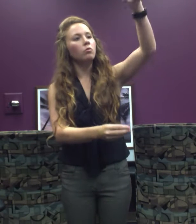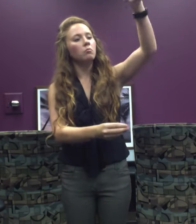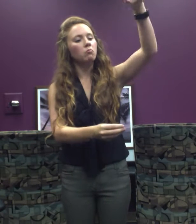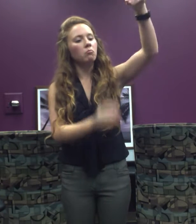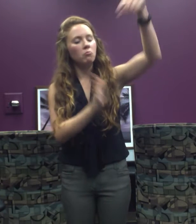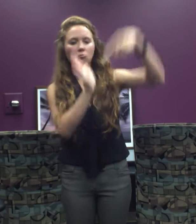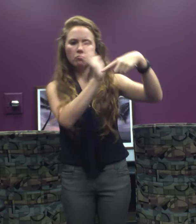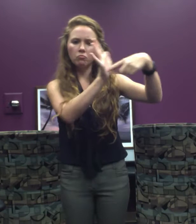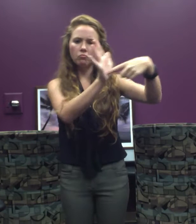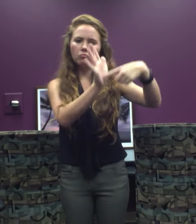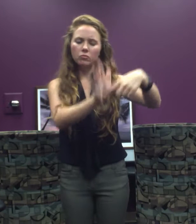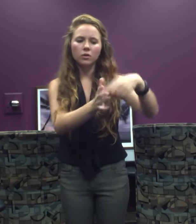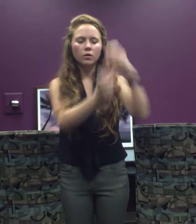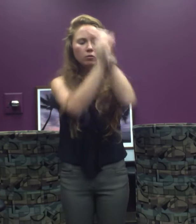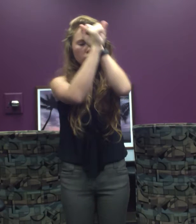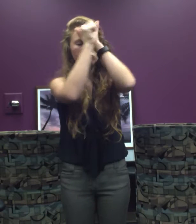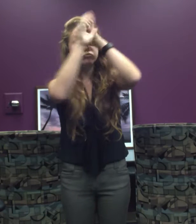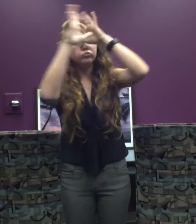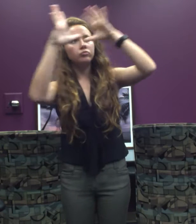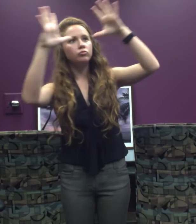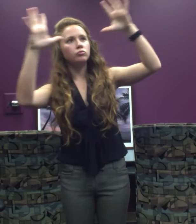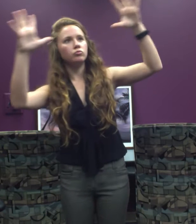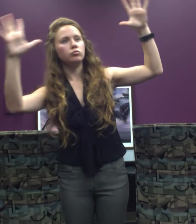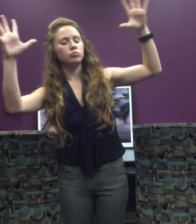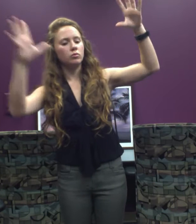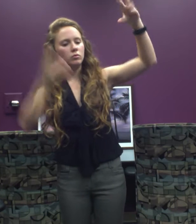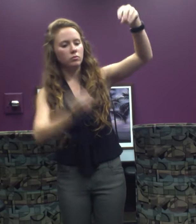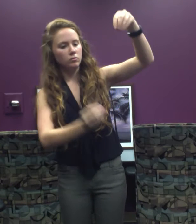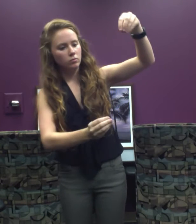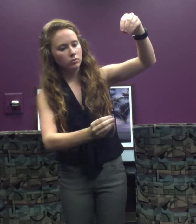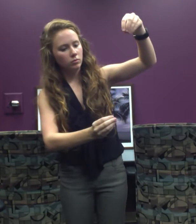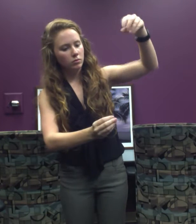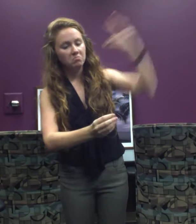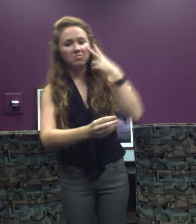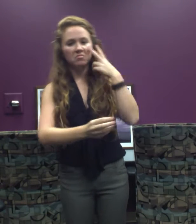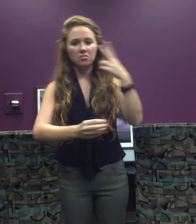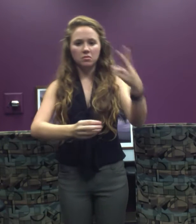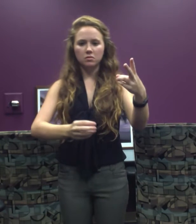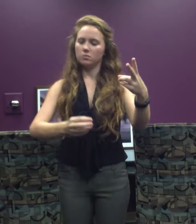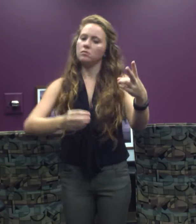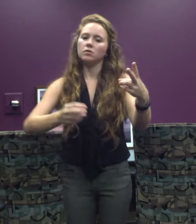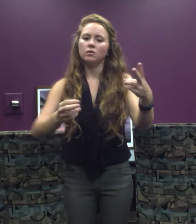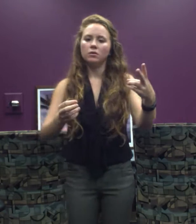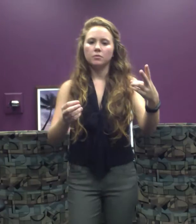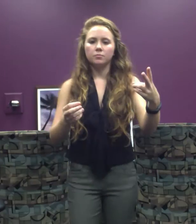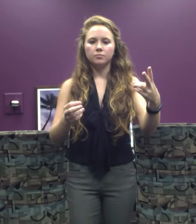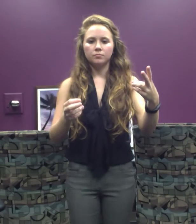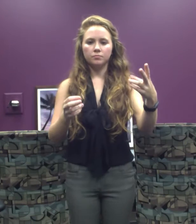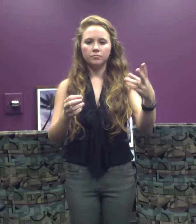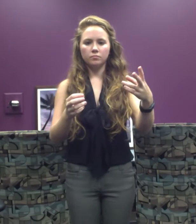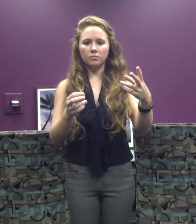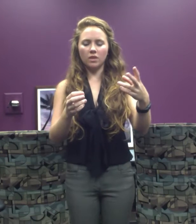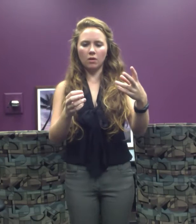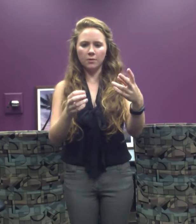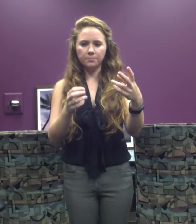your imaginations, you're kind of over these tri-towers looking down, down, down, down. You might see this